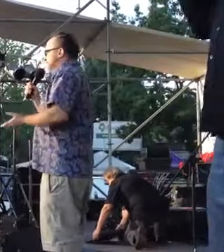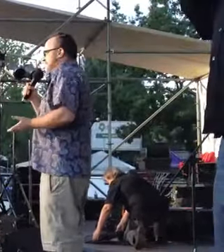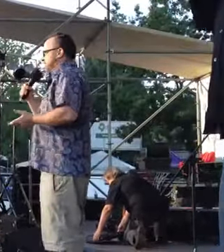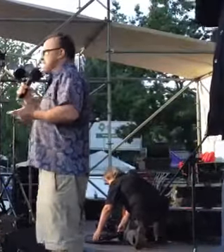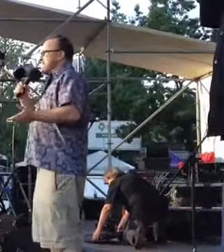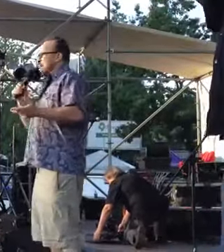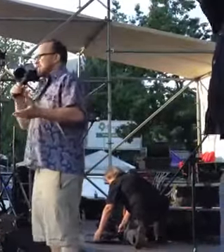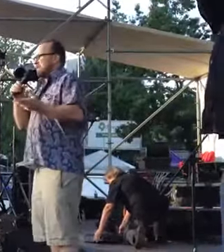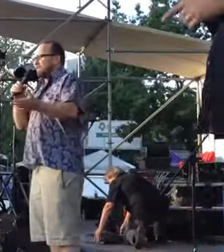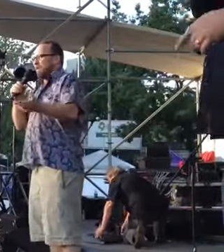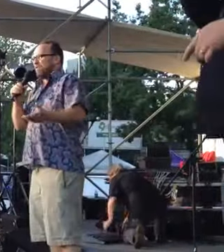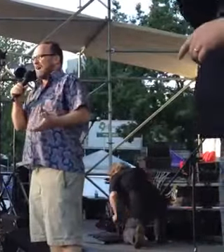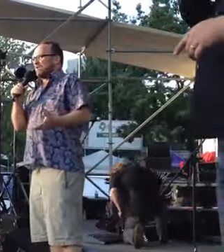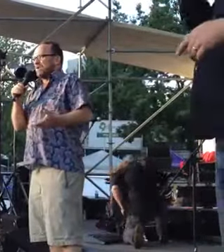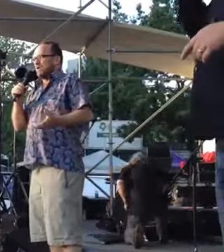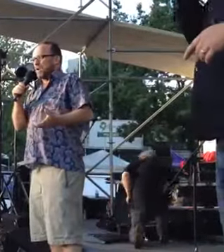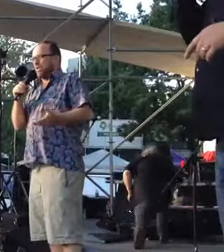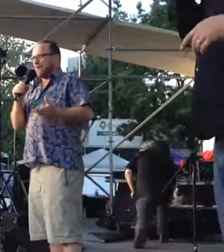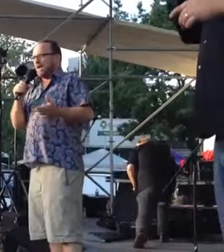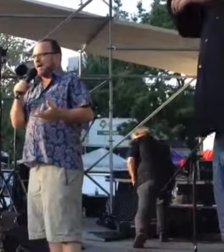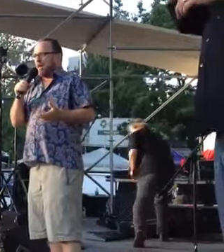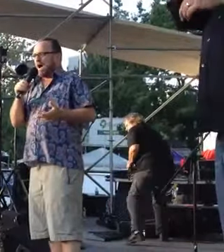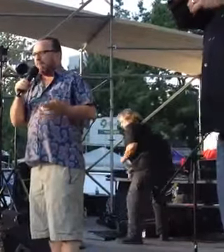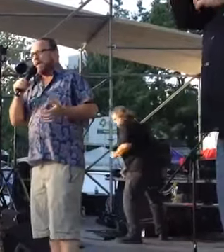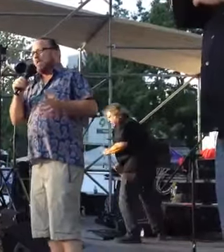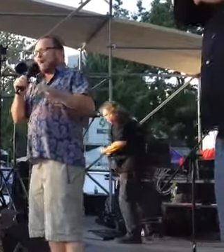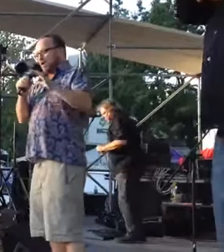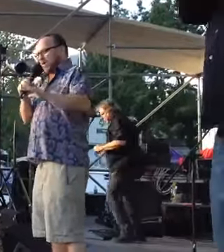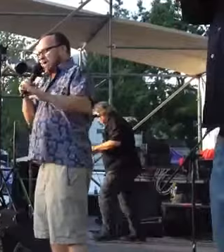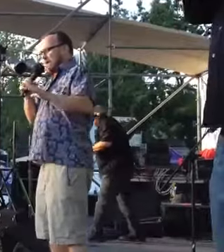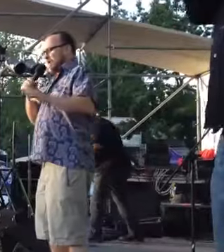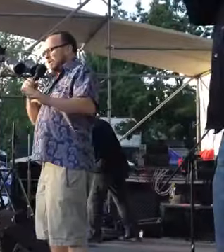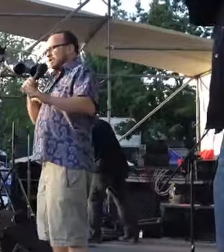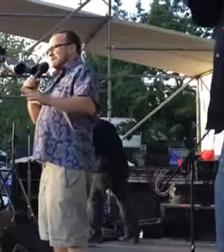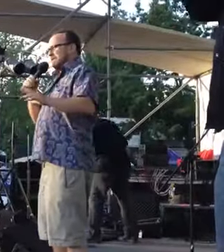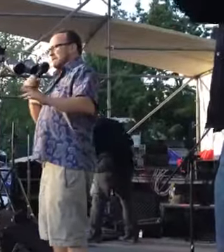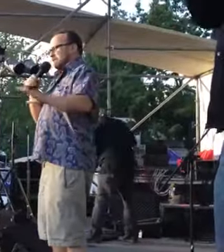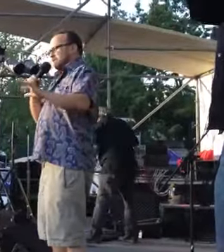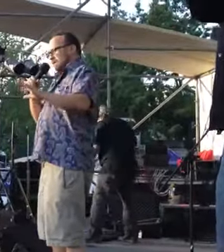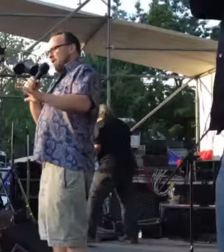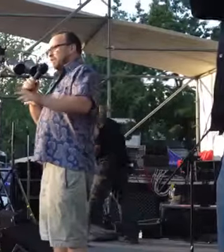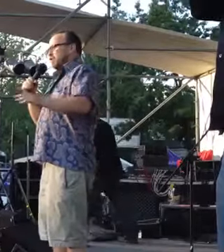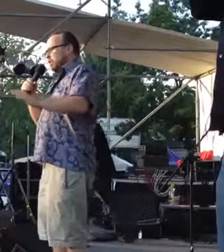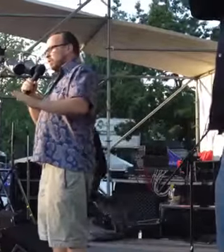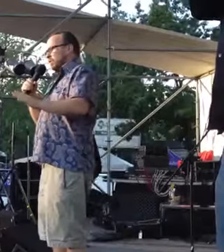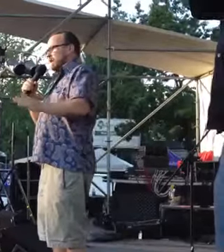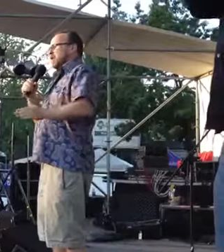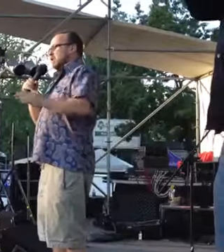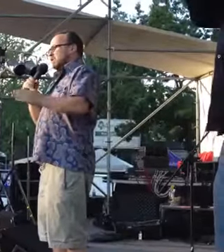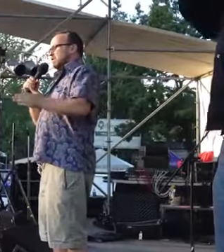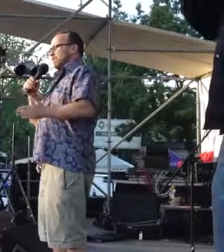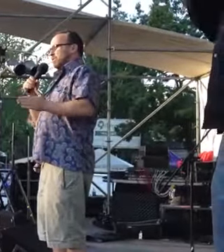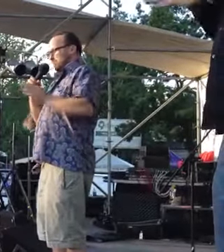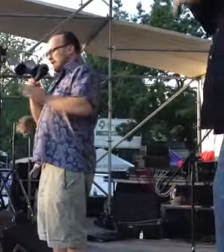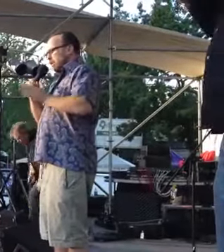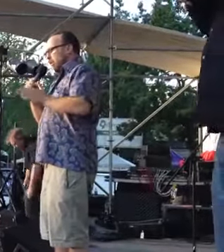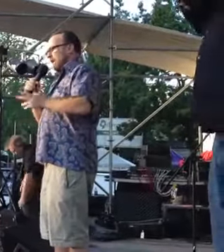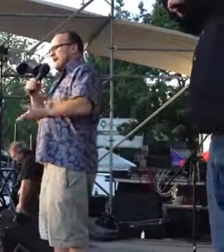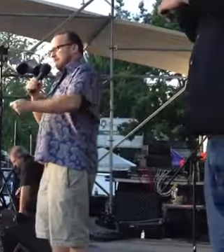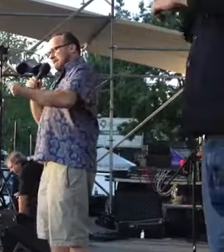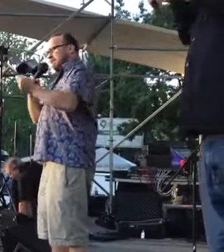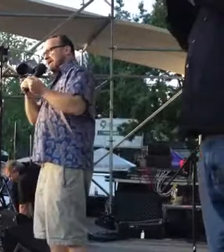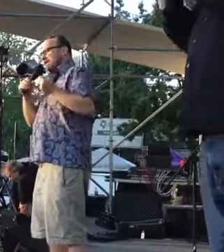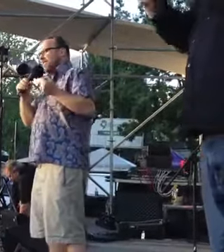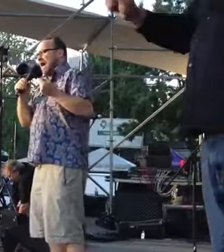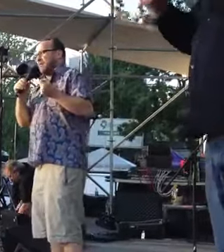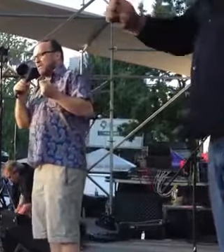hemp cloth that was 10 or 12,000 years old from Taiwan. But current archaeological evidence has revealed tools used for decording